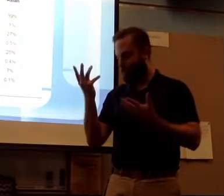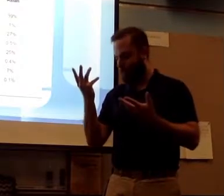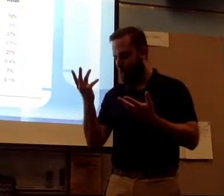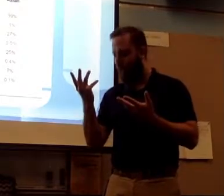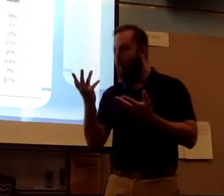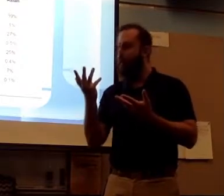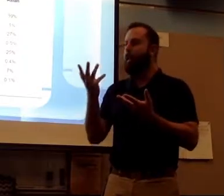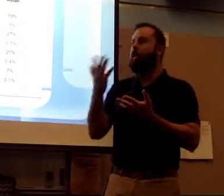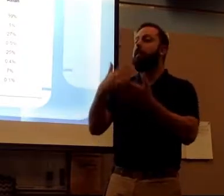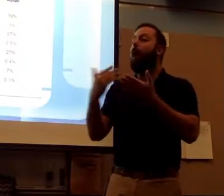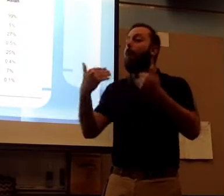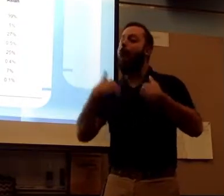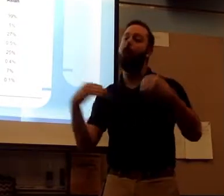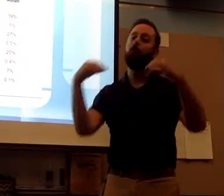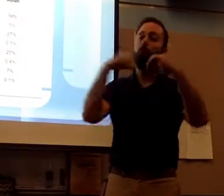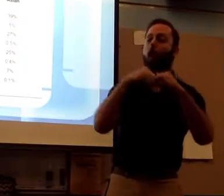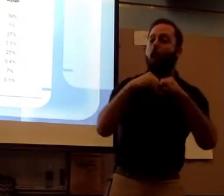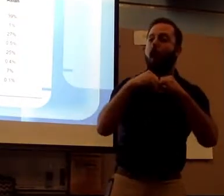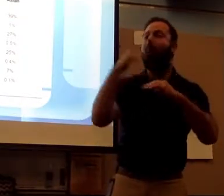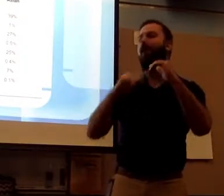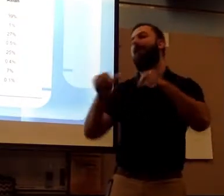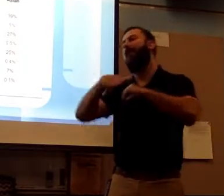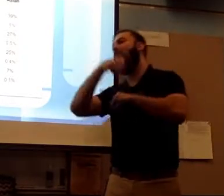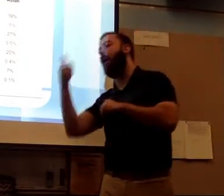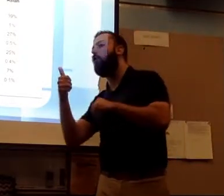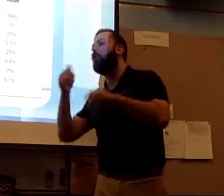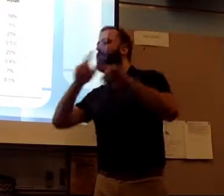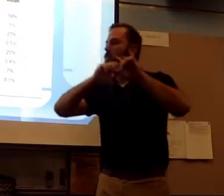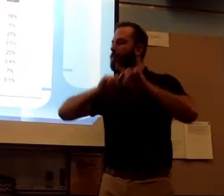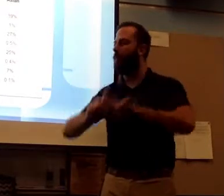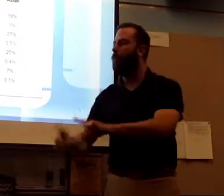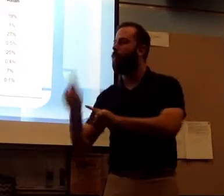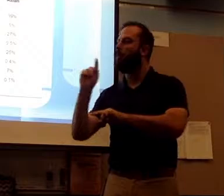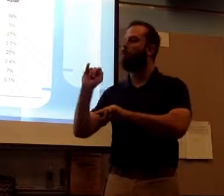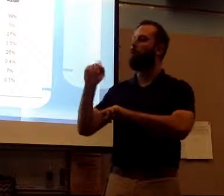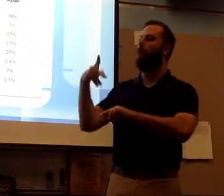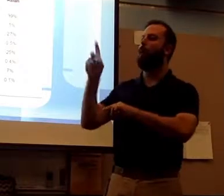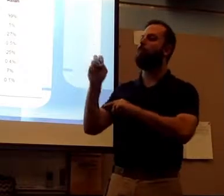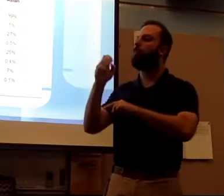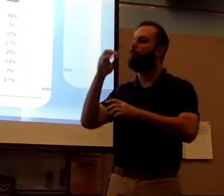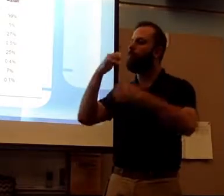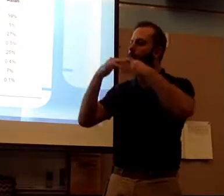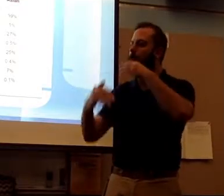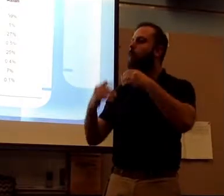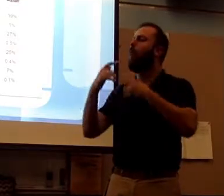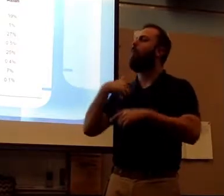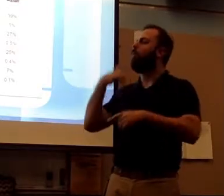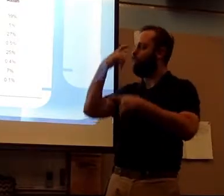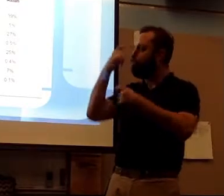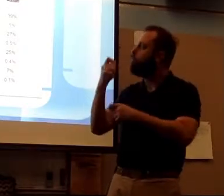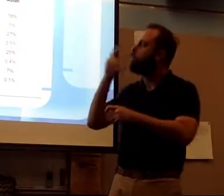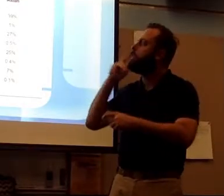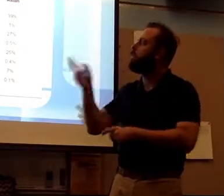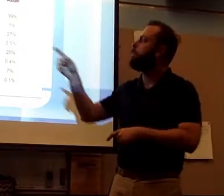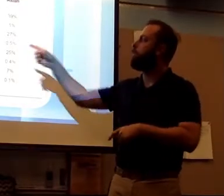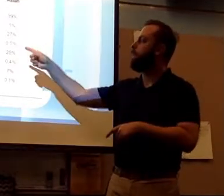some have more than others, like the different types of blood. So I thought it was interesting to kind of see. And so these would be